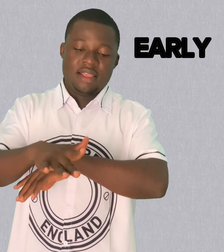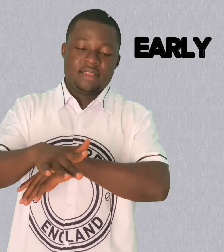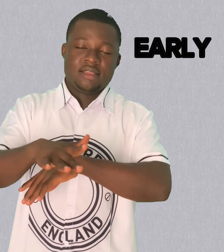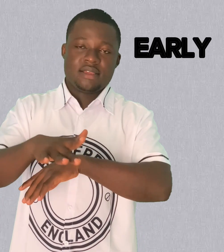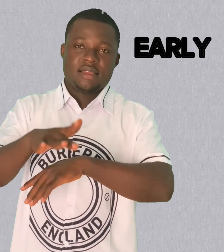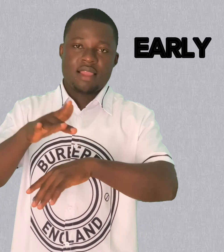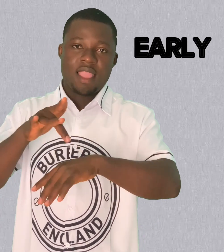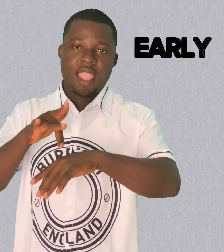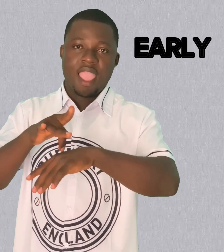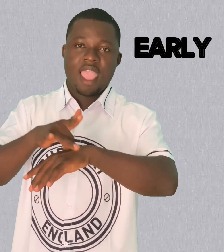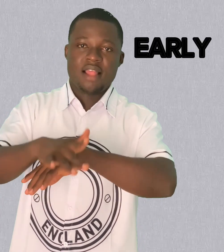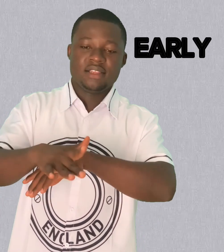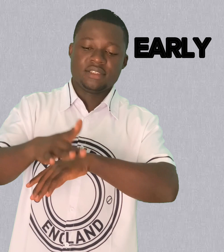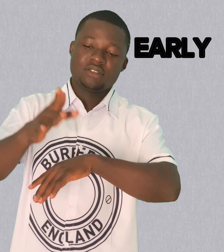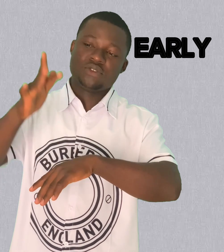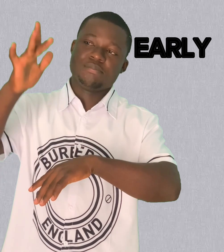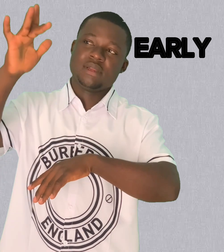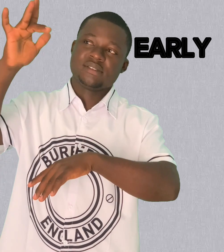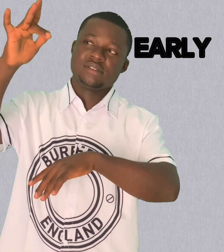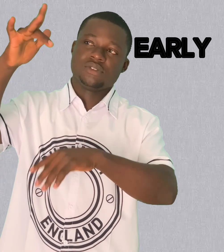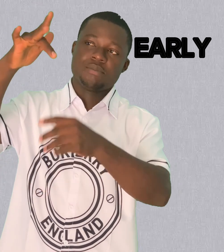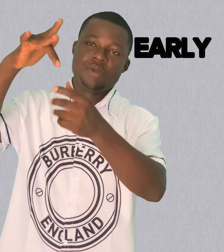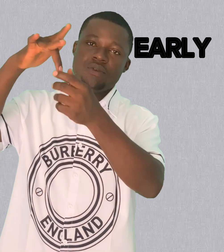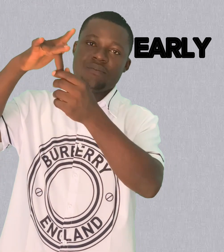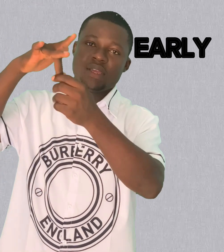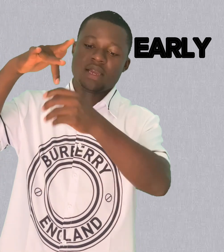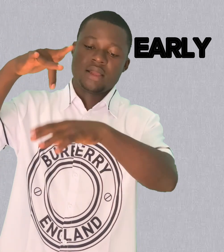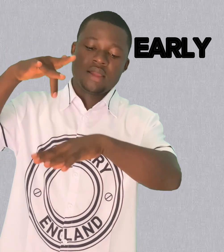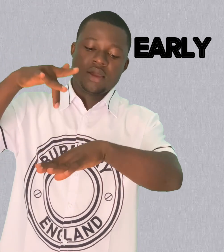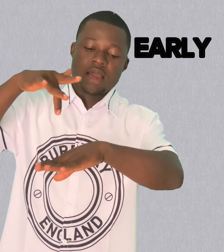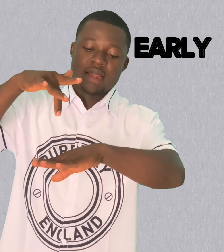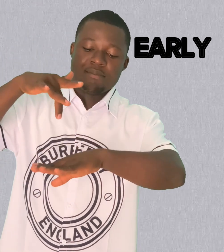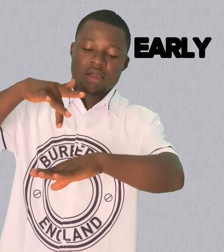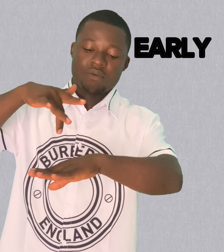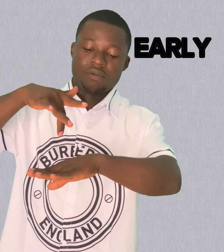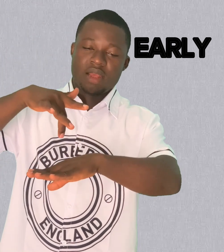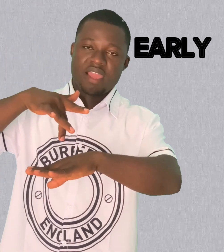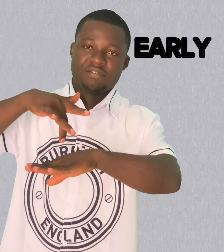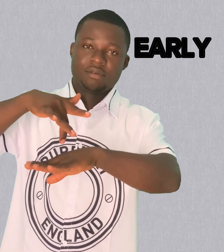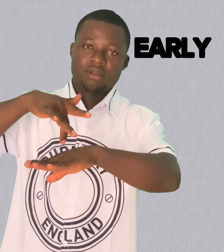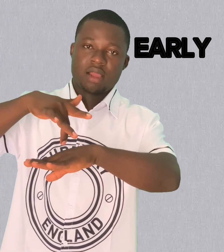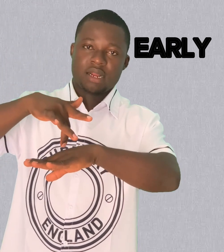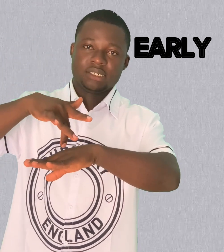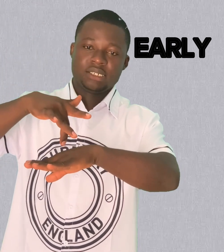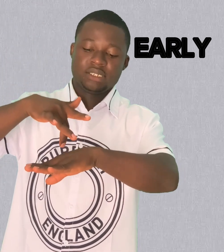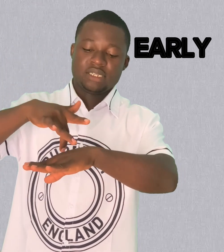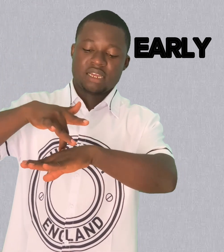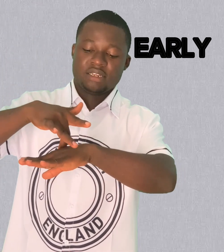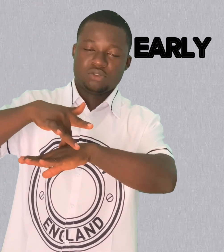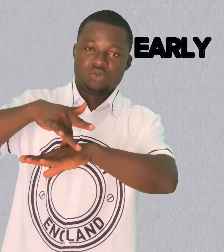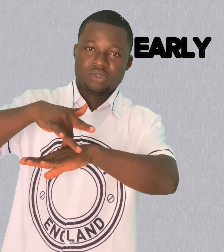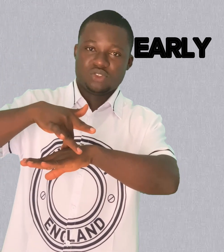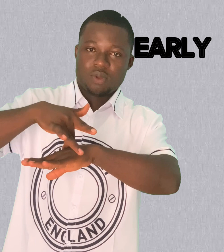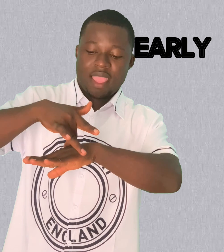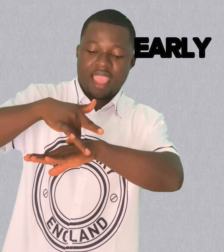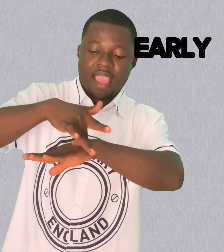Early. Early. You place this your middle finger at the back of your left hand, and then you do it this way.